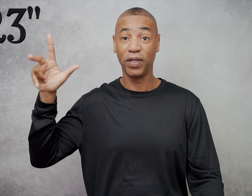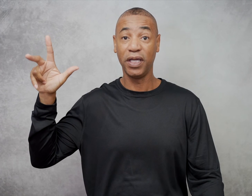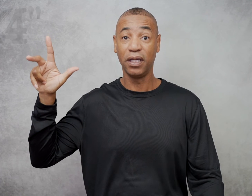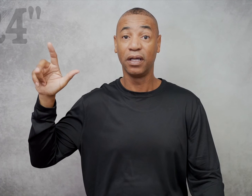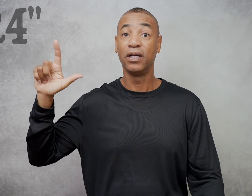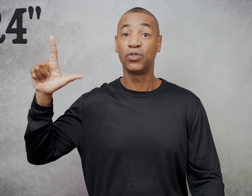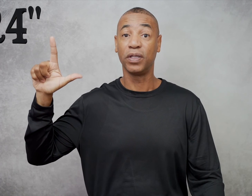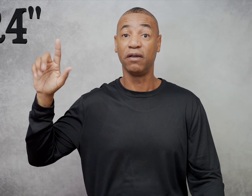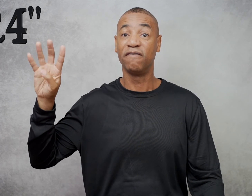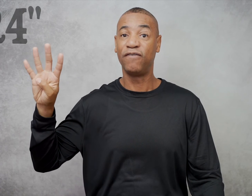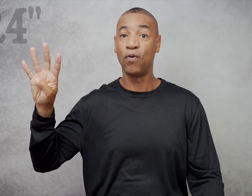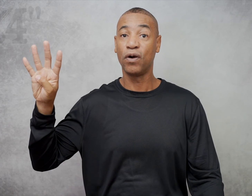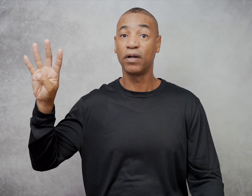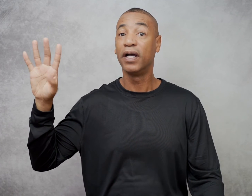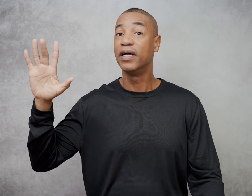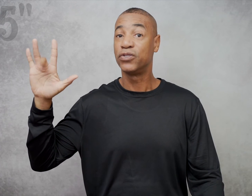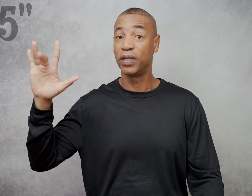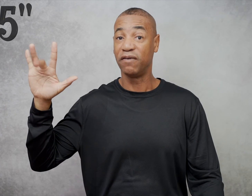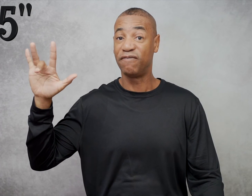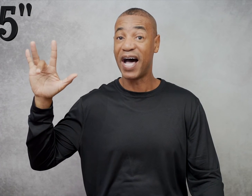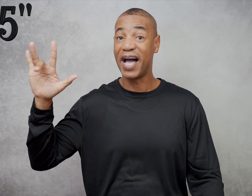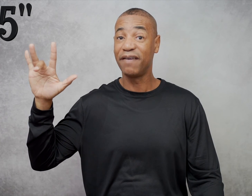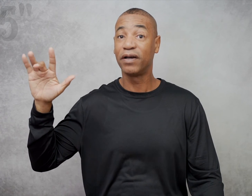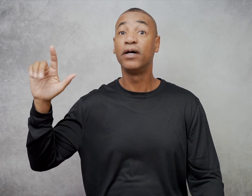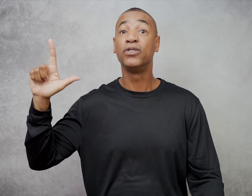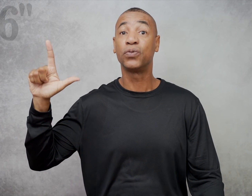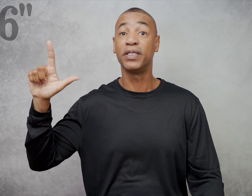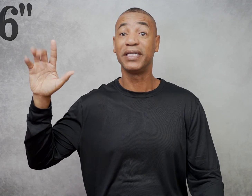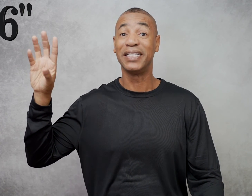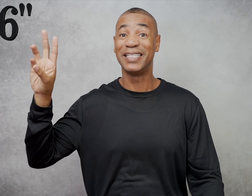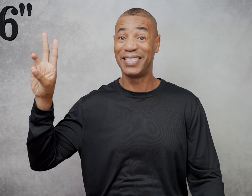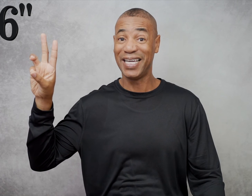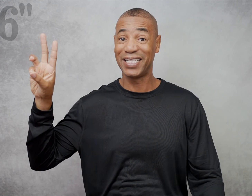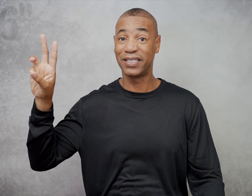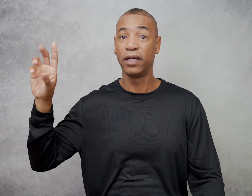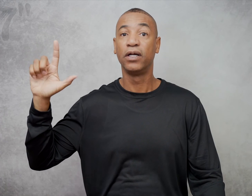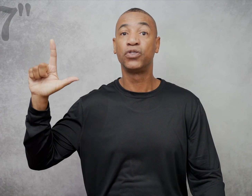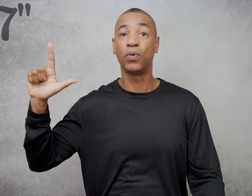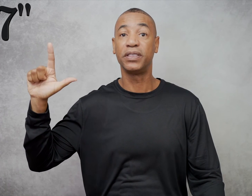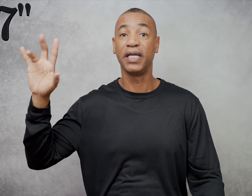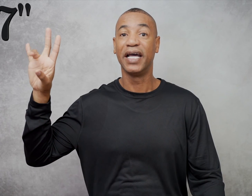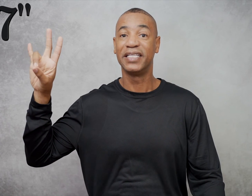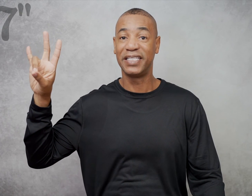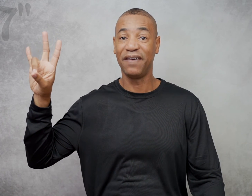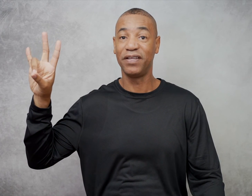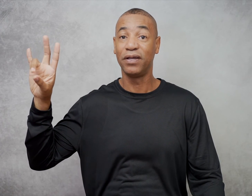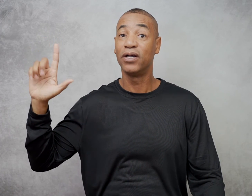23, 24, 25, 26, 27,